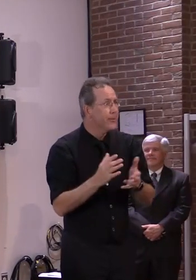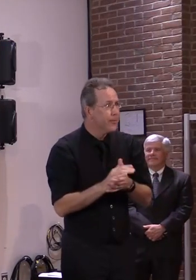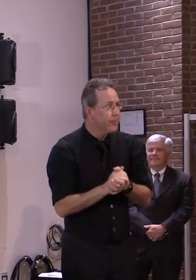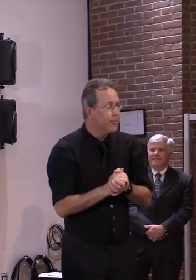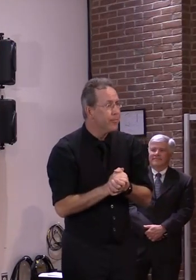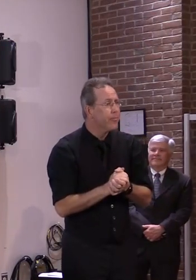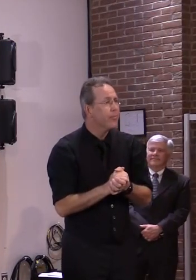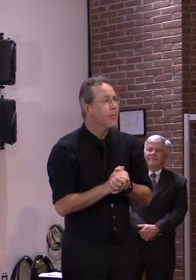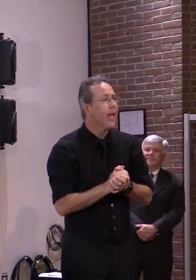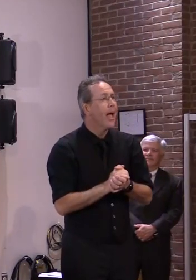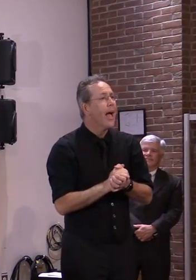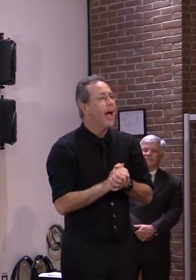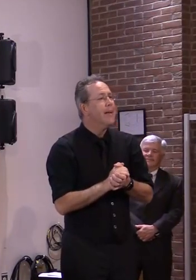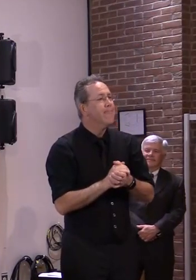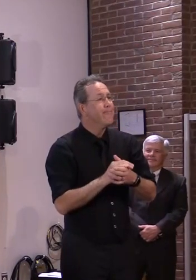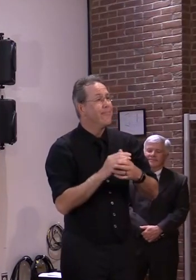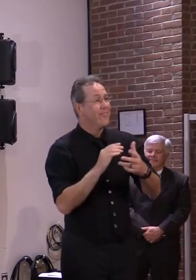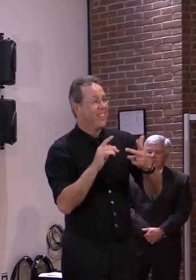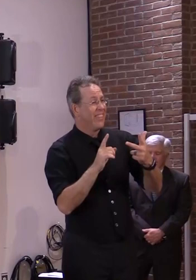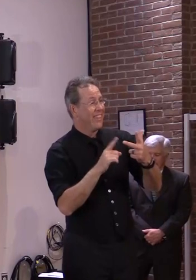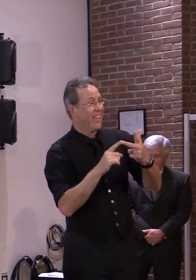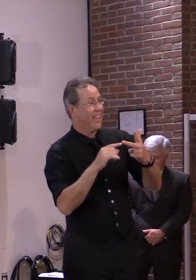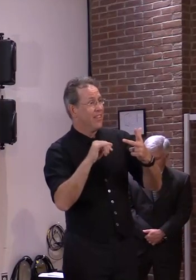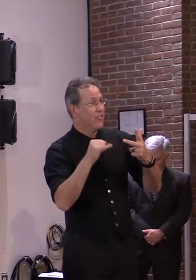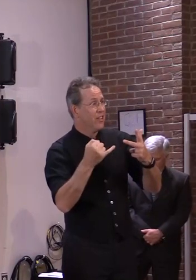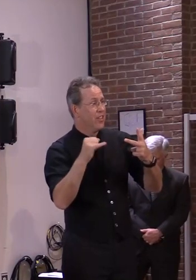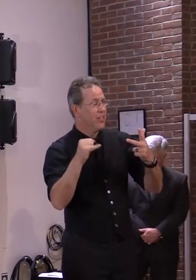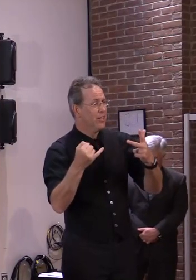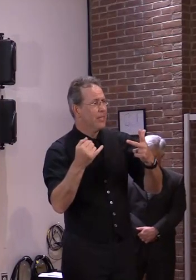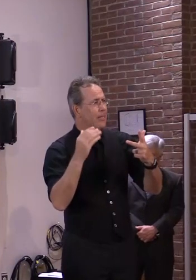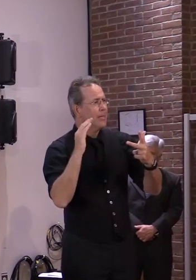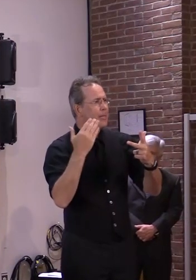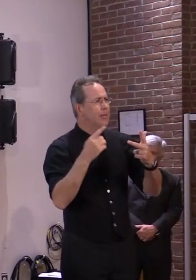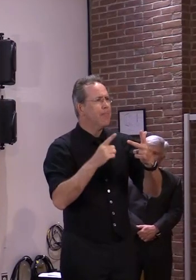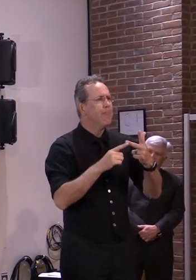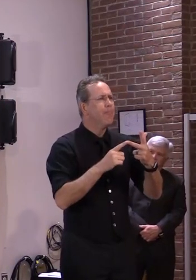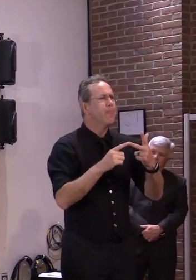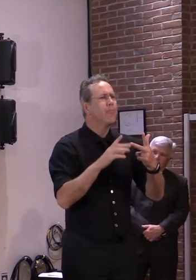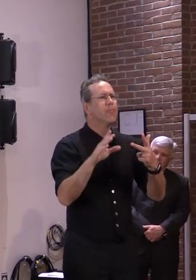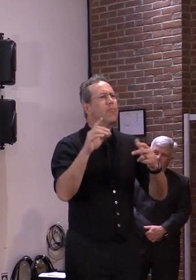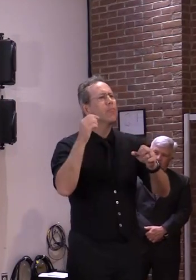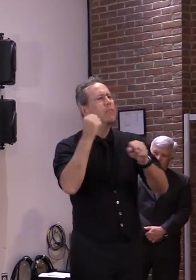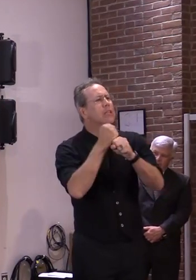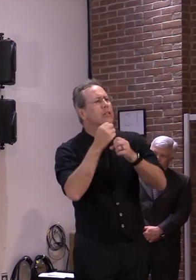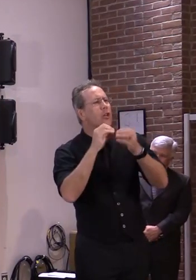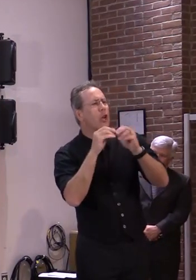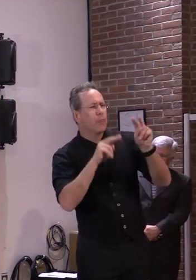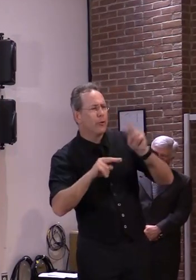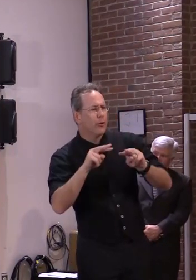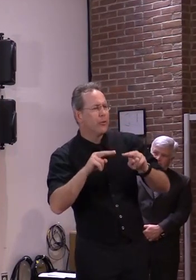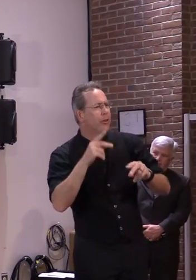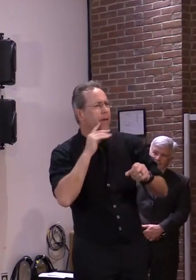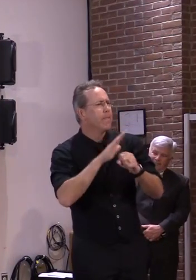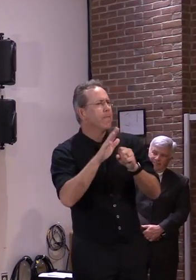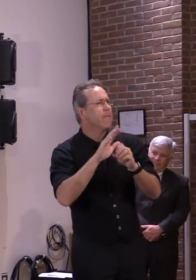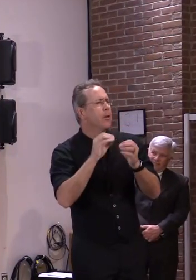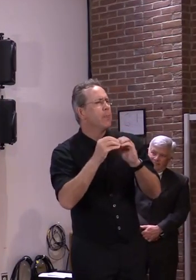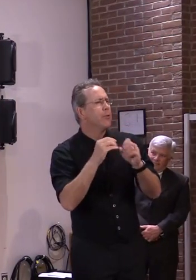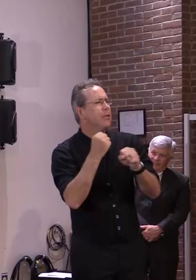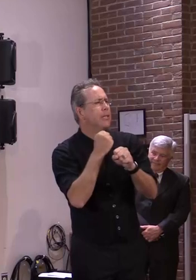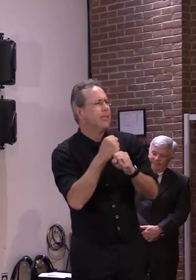not seeing as many statistics on Johnson & Johnson as I've seen on AstraZeneca or the mRNA